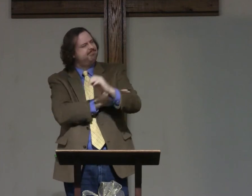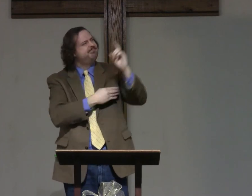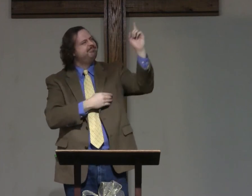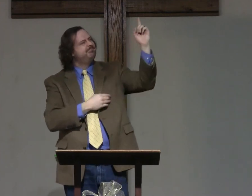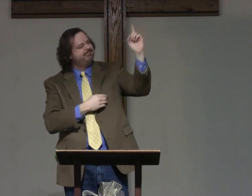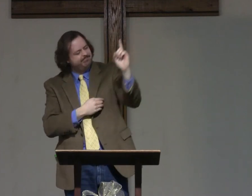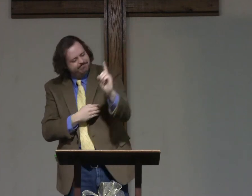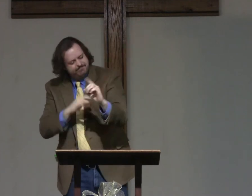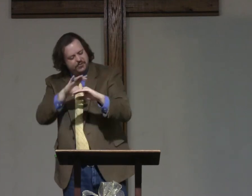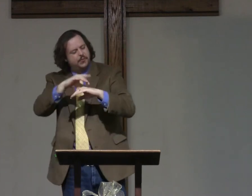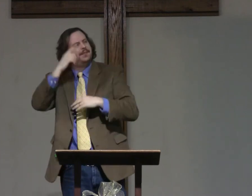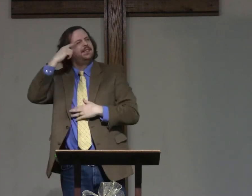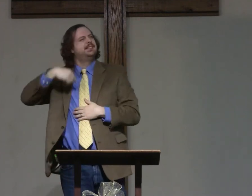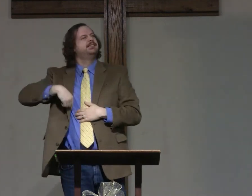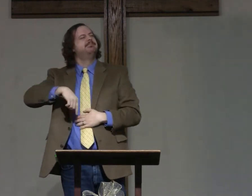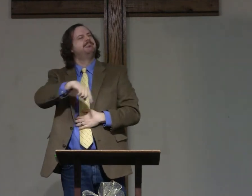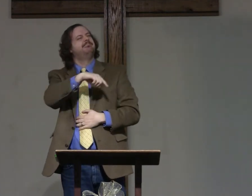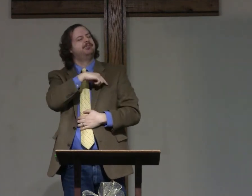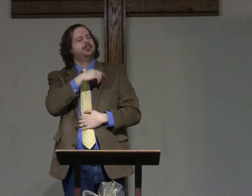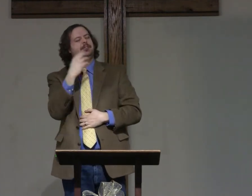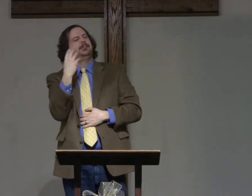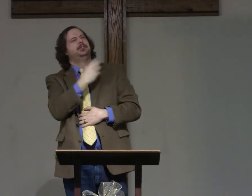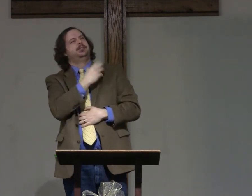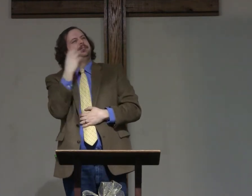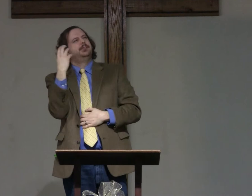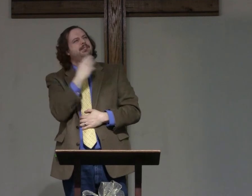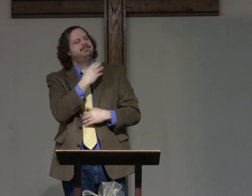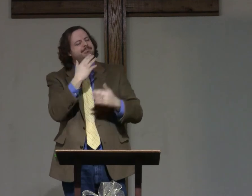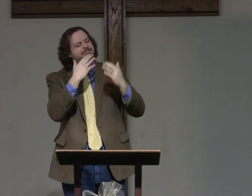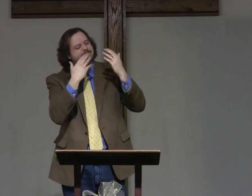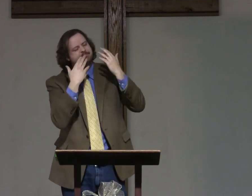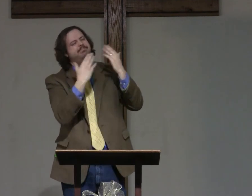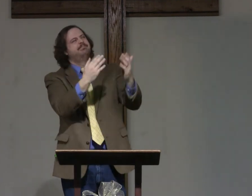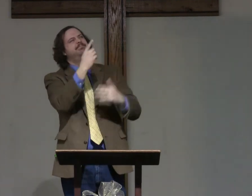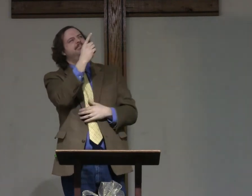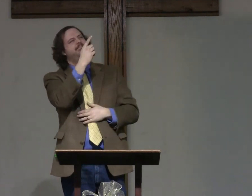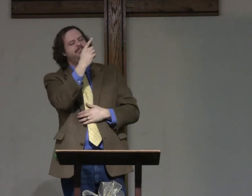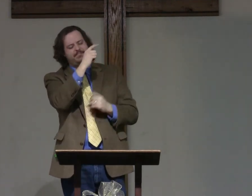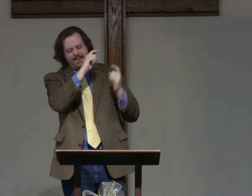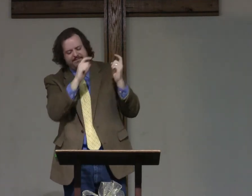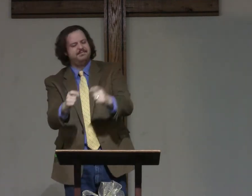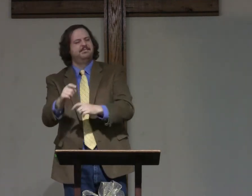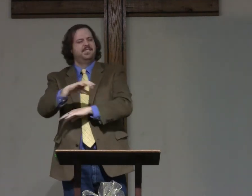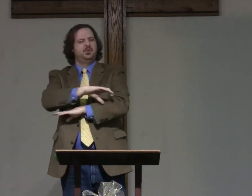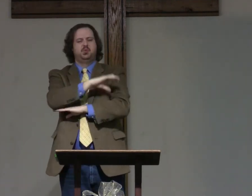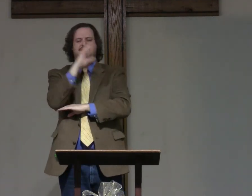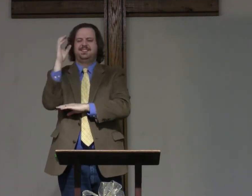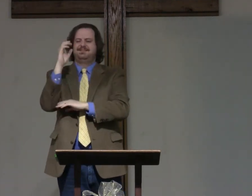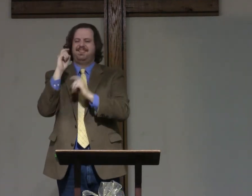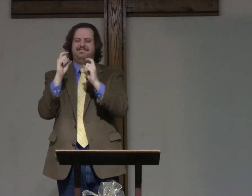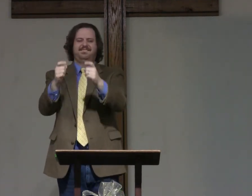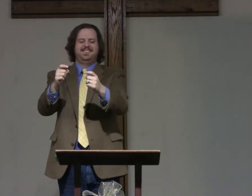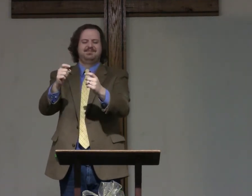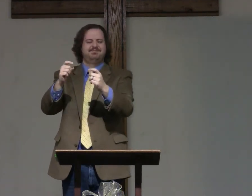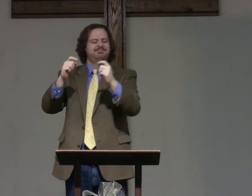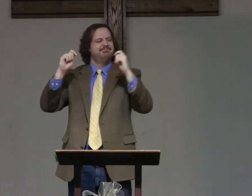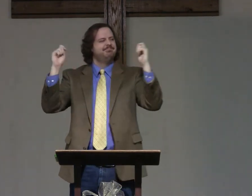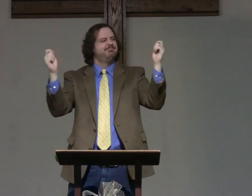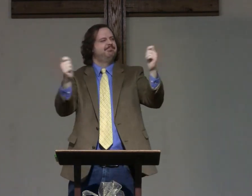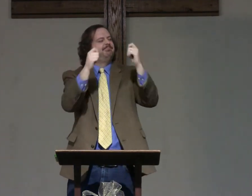as the gift of God's Son, Jesus Christ, to us. So we thank him for coming to earth and giving us this Christmas